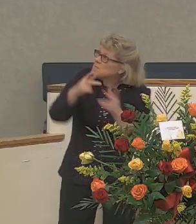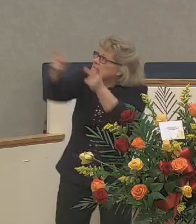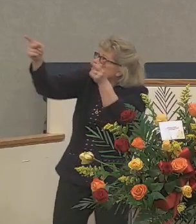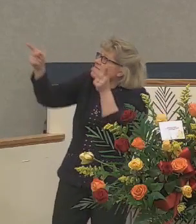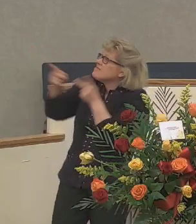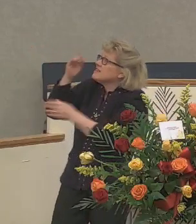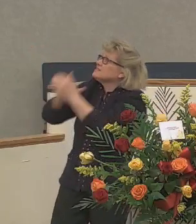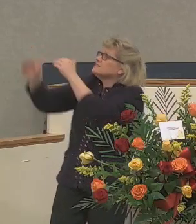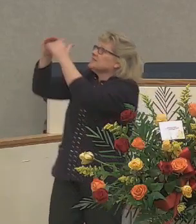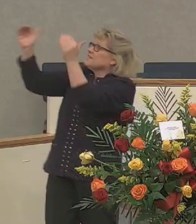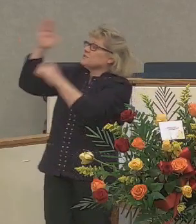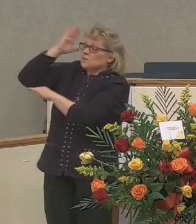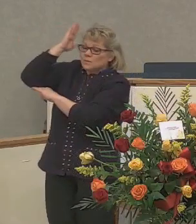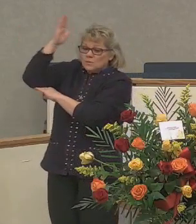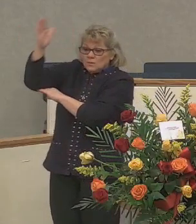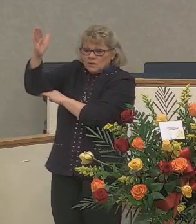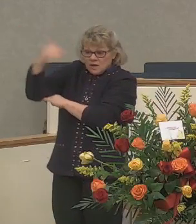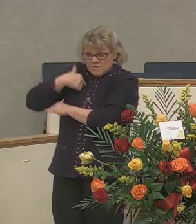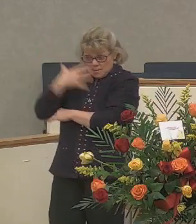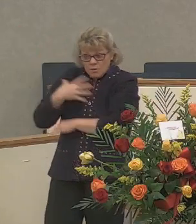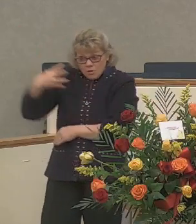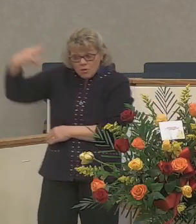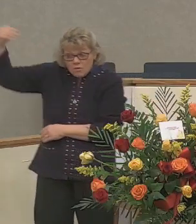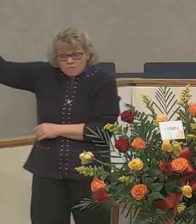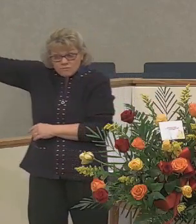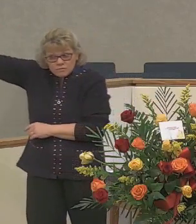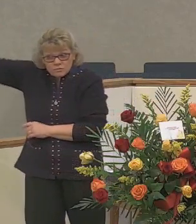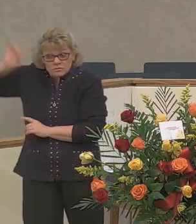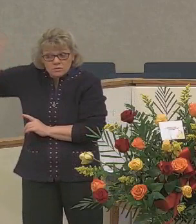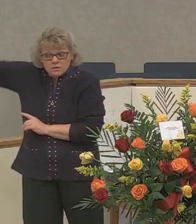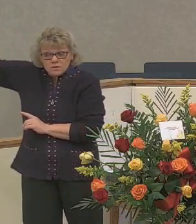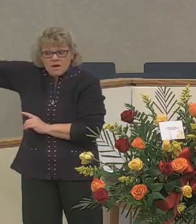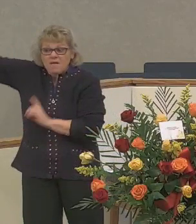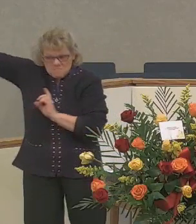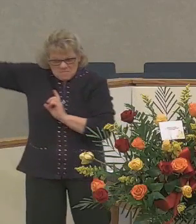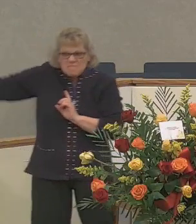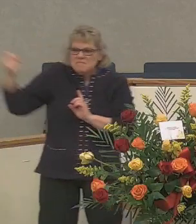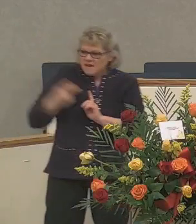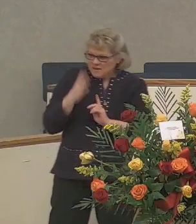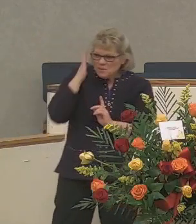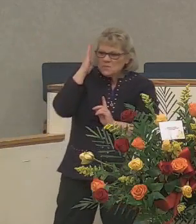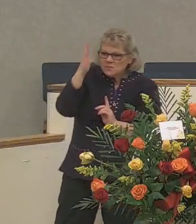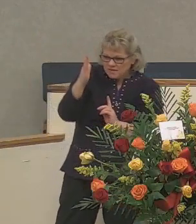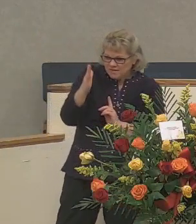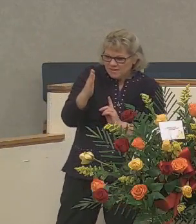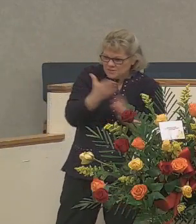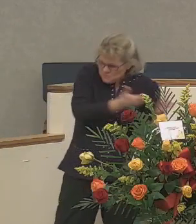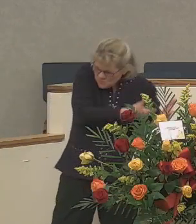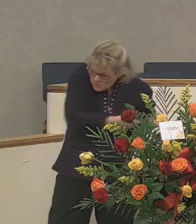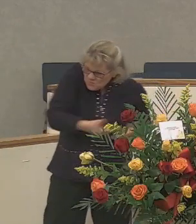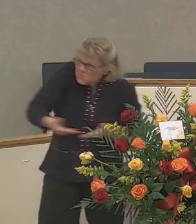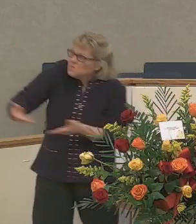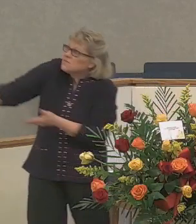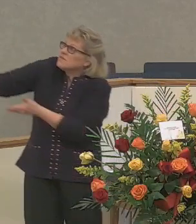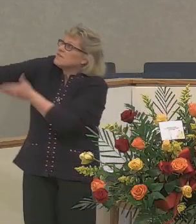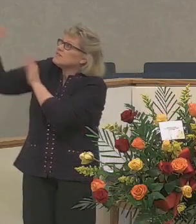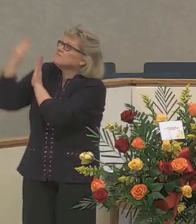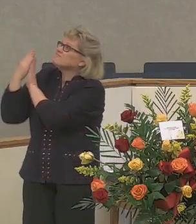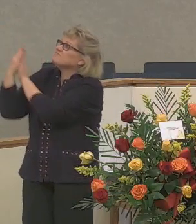you. And if I go and prepare a place for you, I will come again and receive you unto